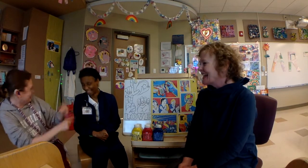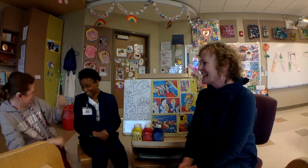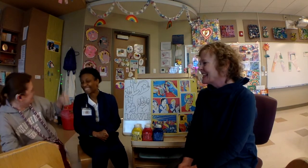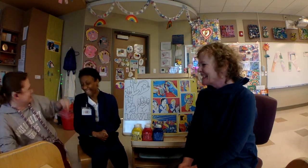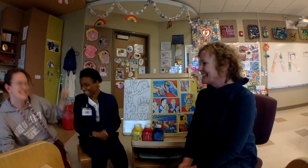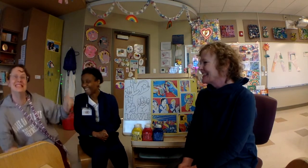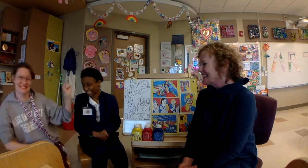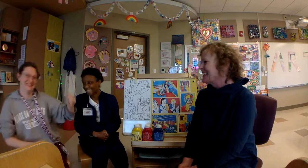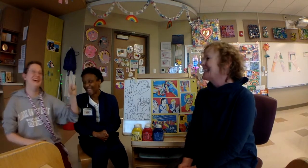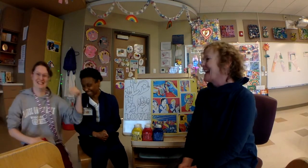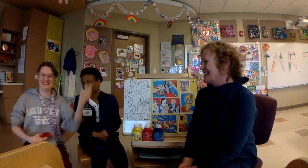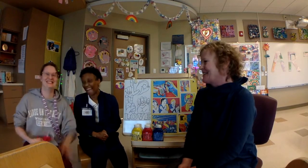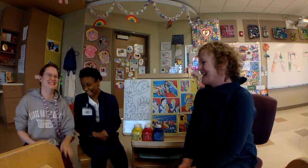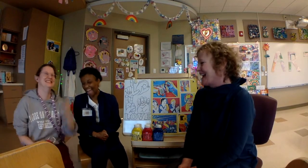for hours. Right, Linda?